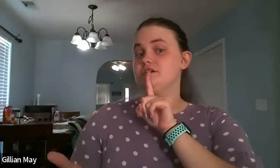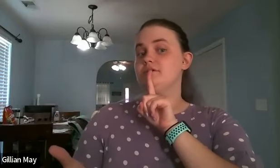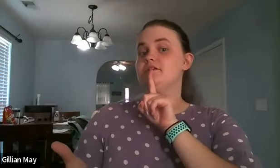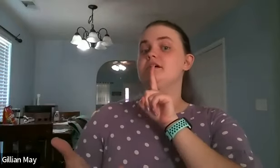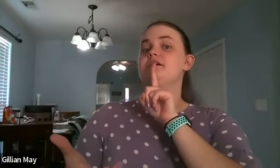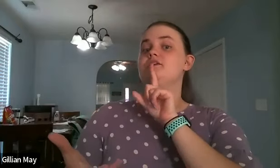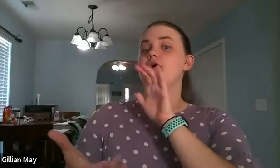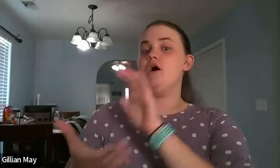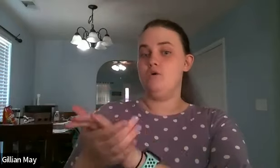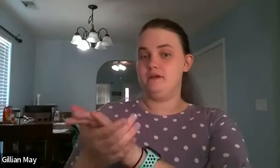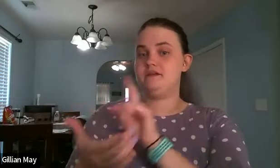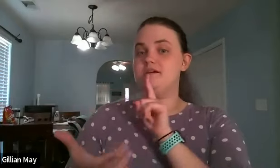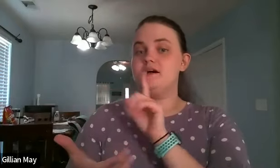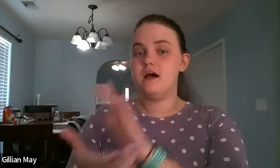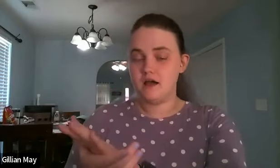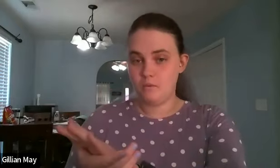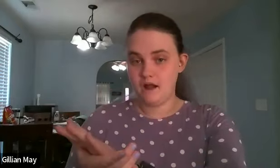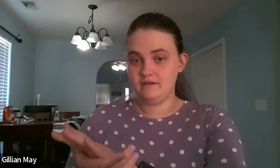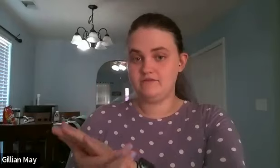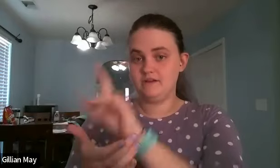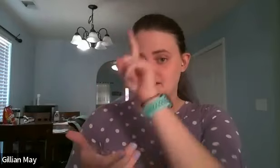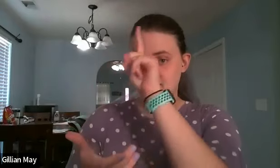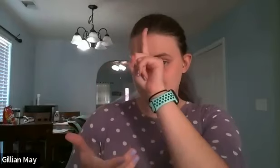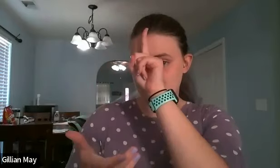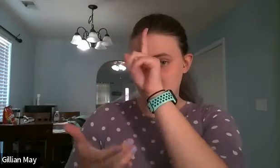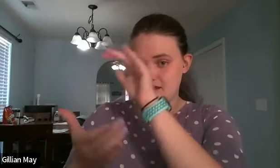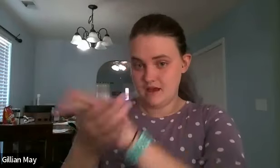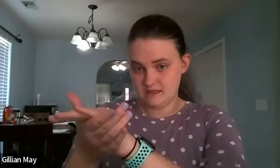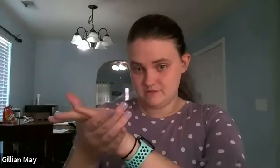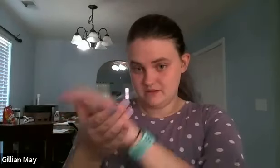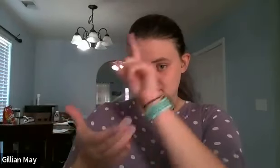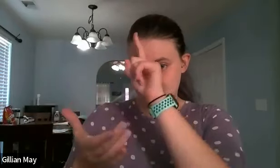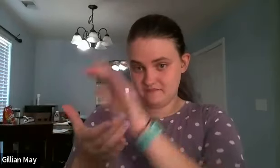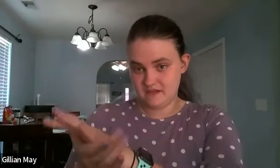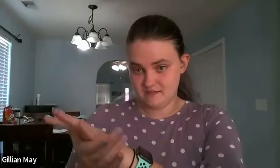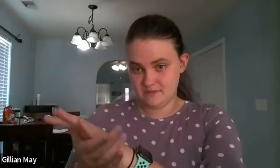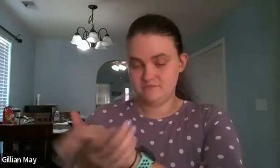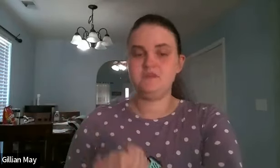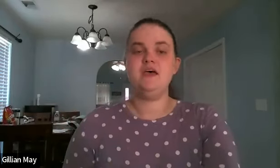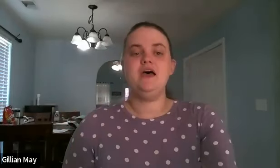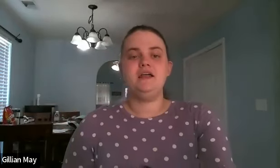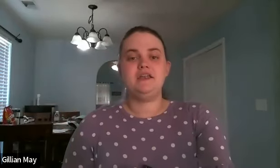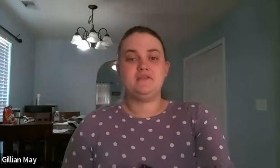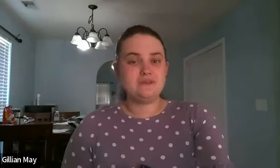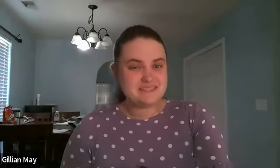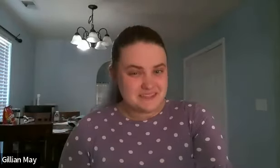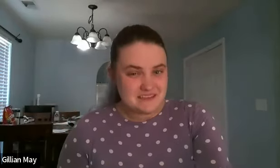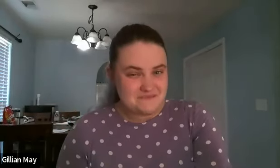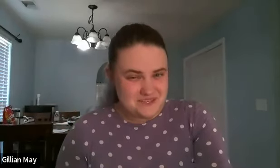at pointer and then you open, wife, husband, husband. Now, the reason that's confusing